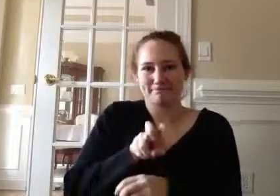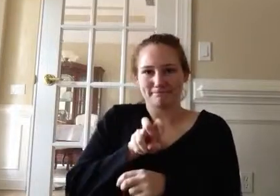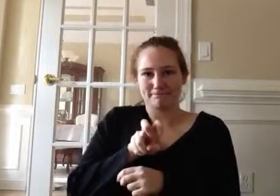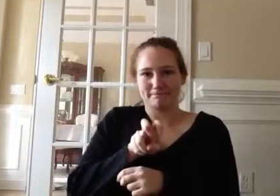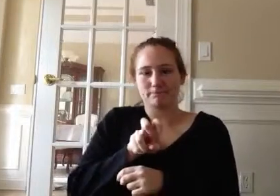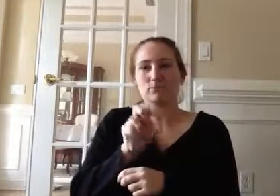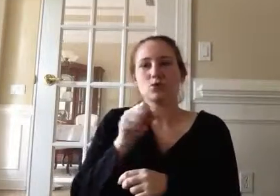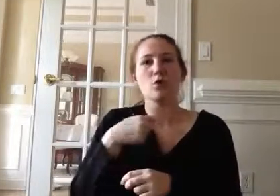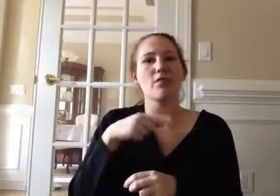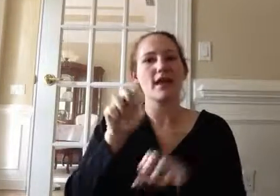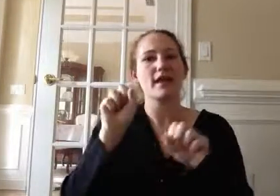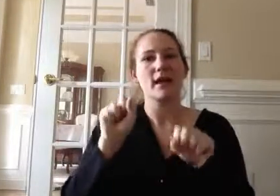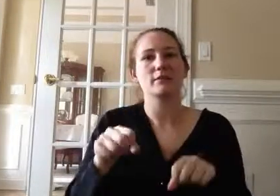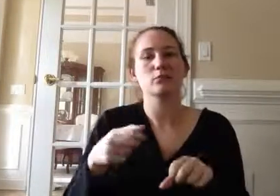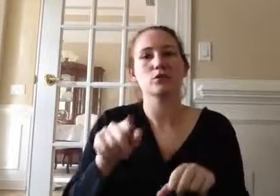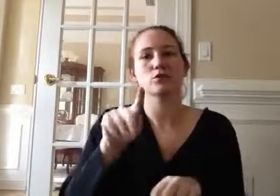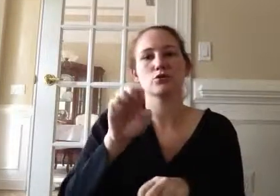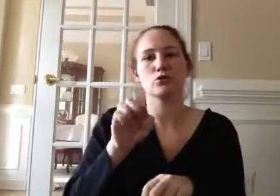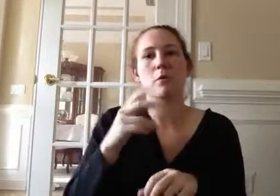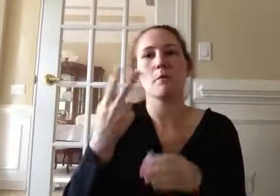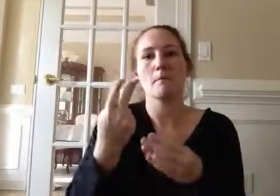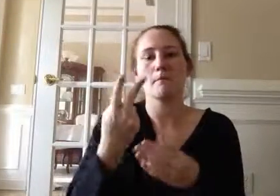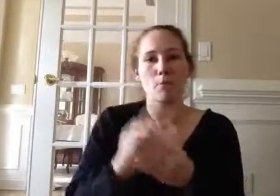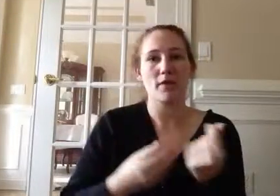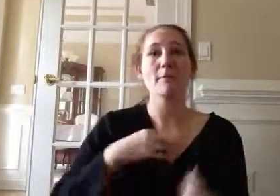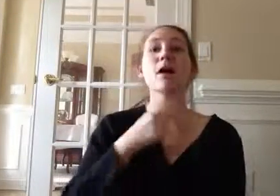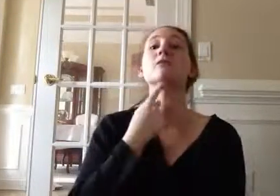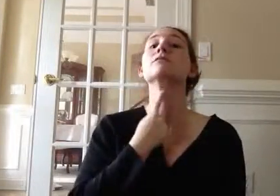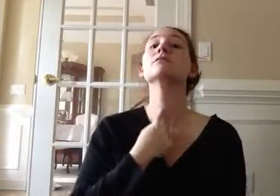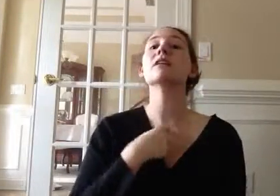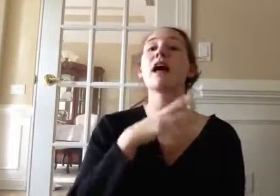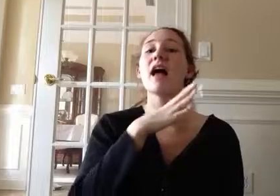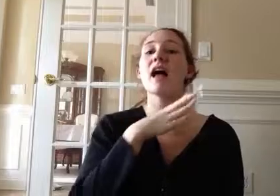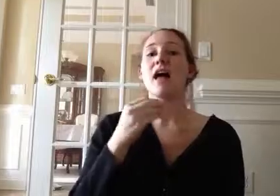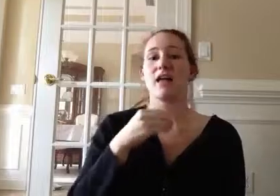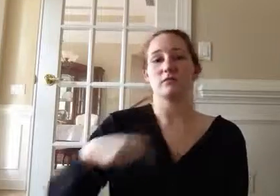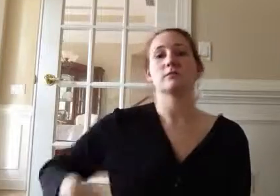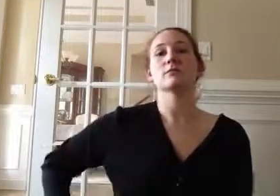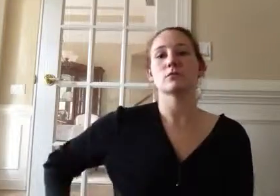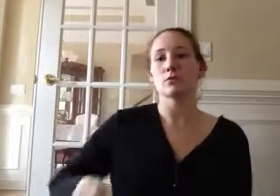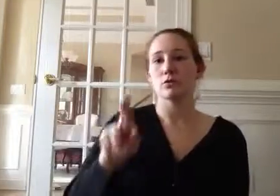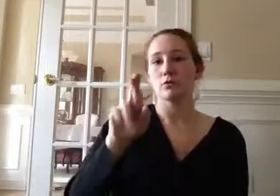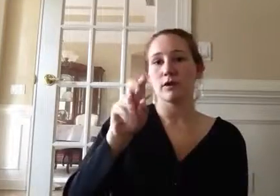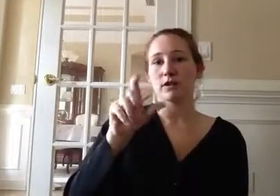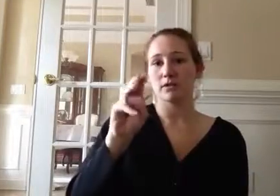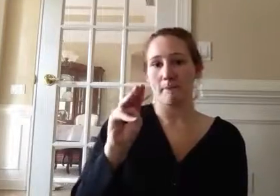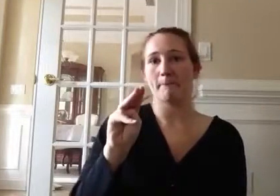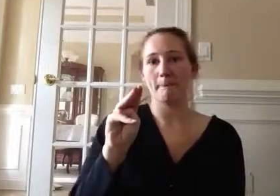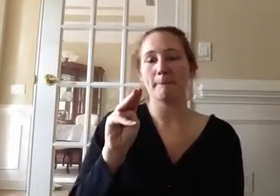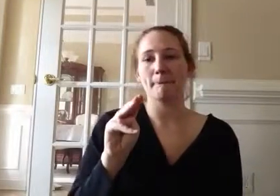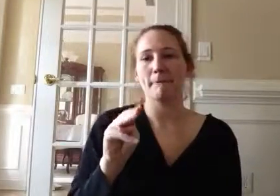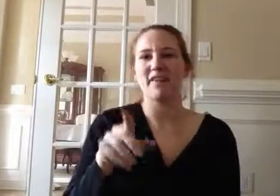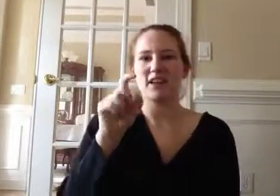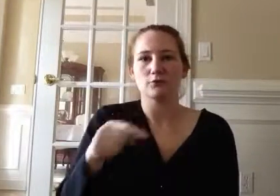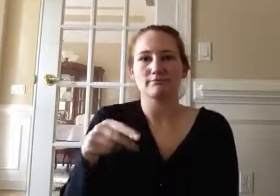that they can insert a tube both in my esophagus and rectum at the same time, which was needed for inserting a stent into the blocked